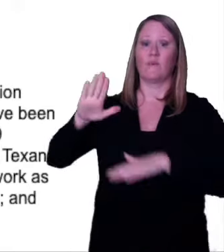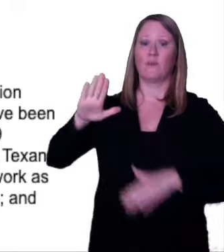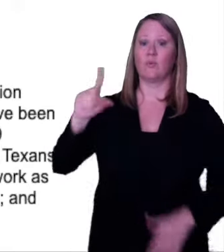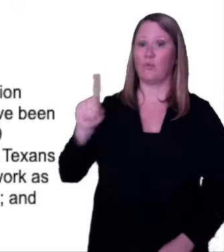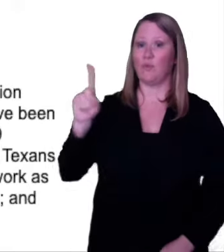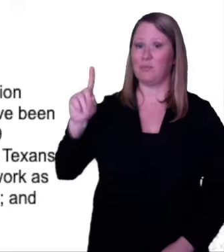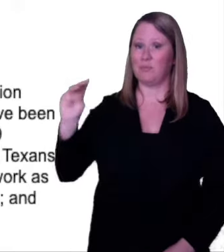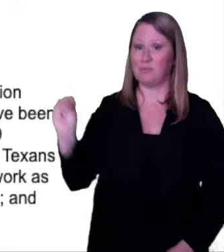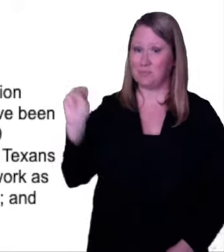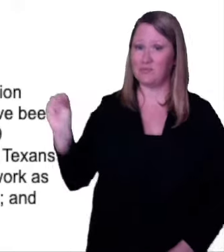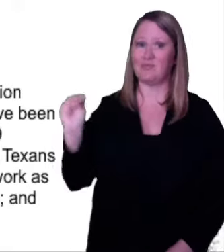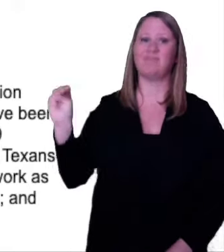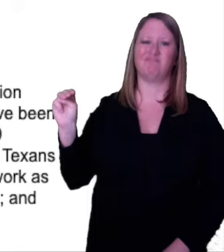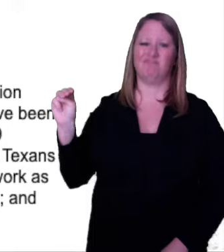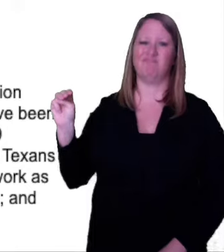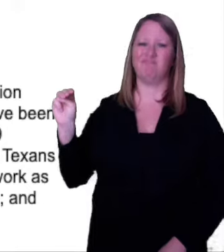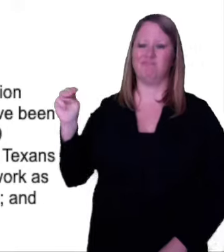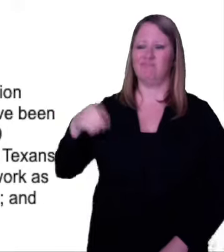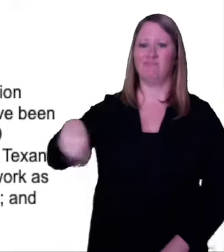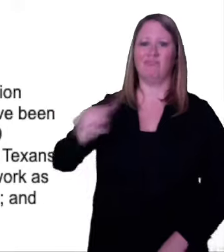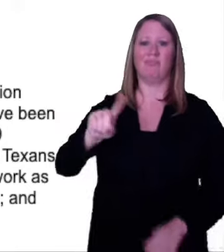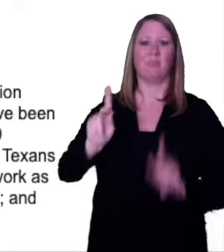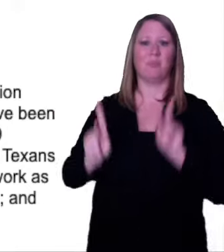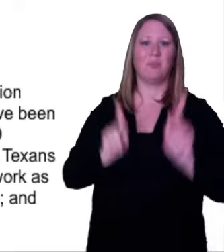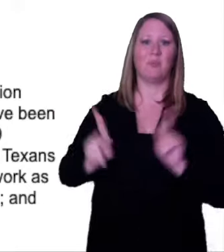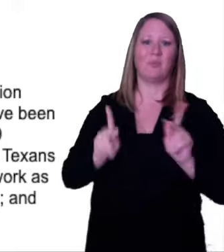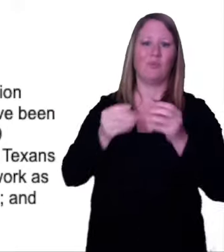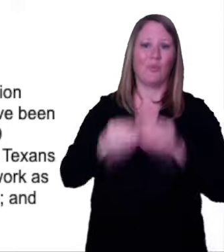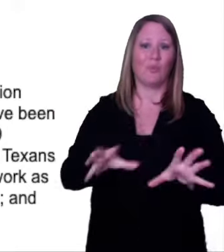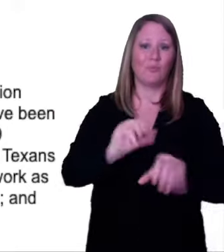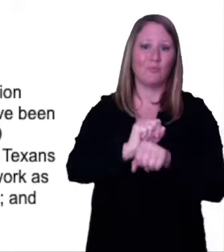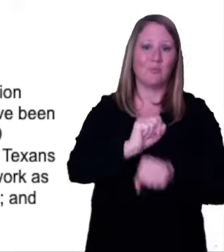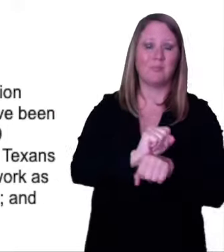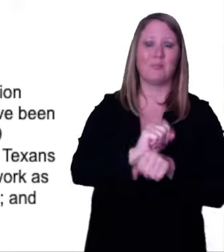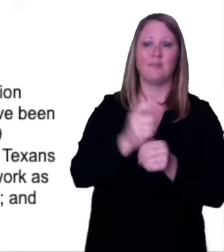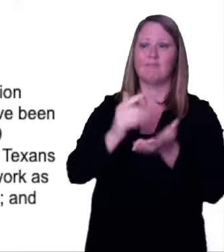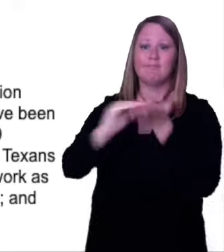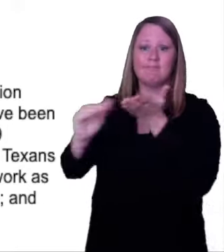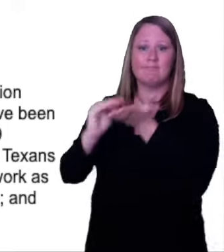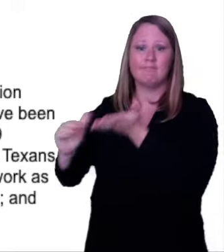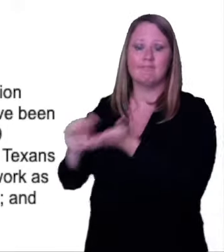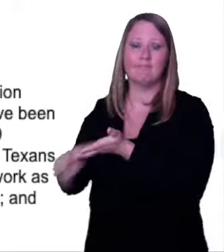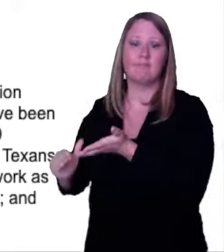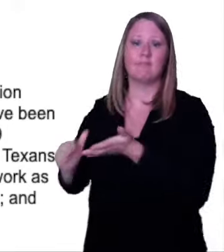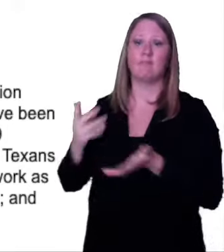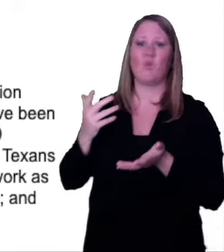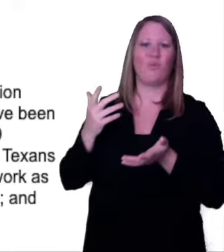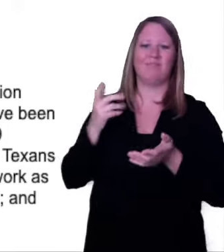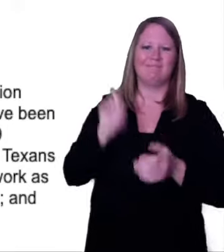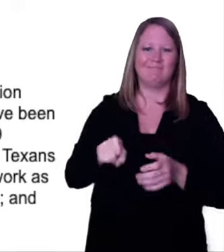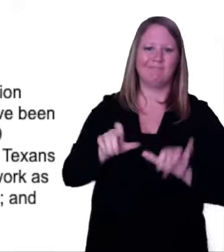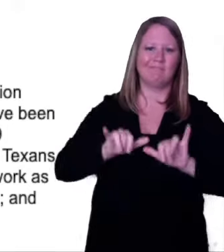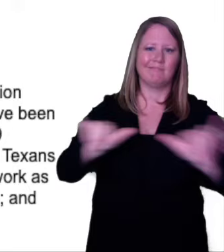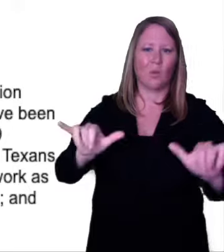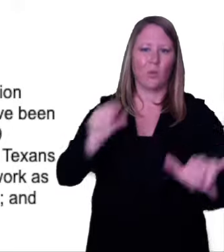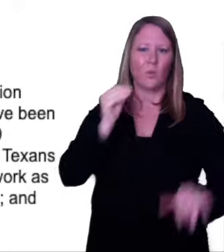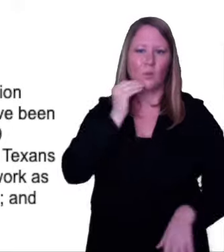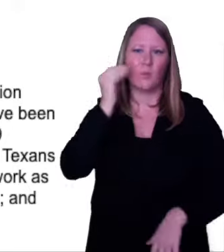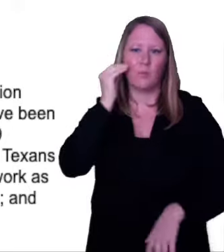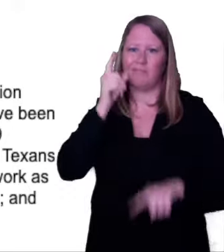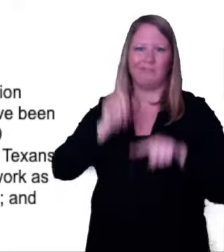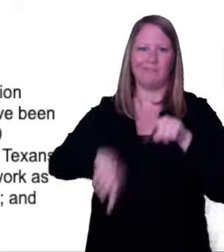whereas over 1 million unemployment claims have been filed during the COVID-19 disaster